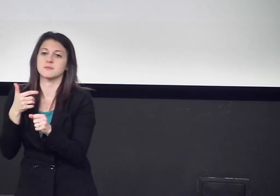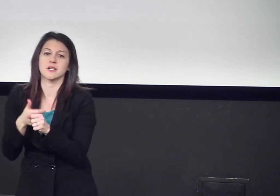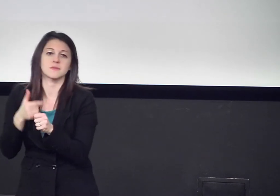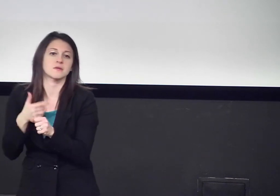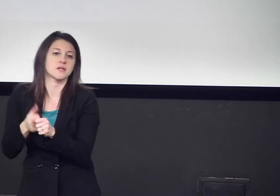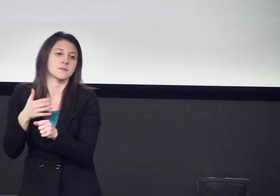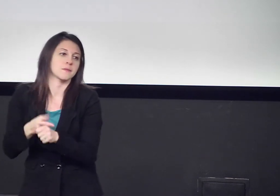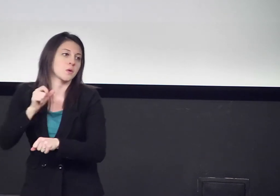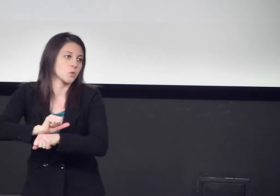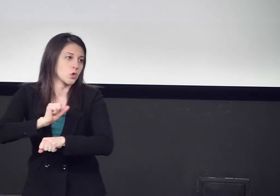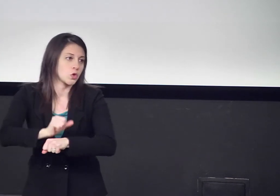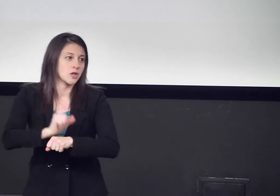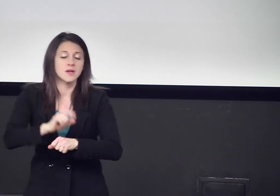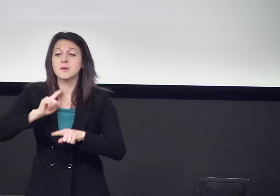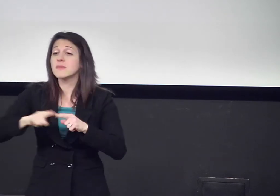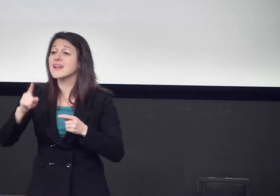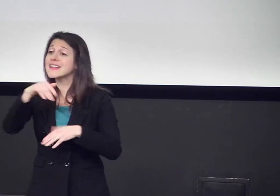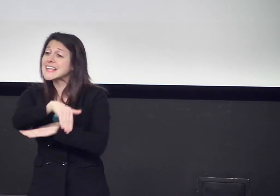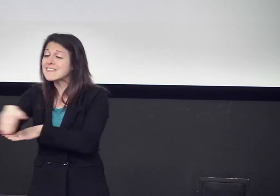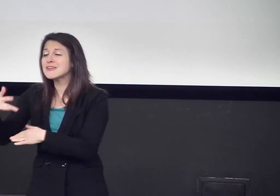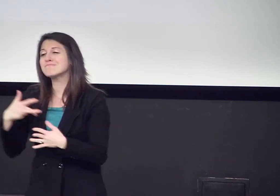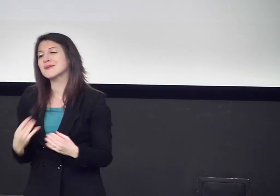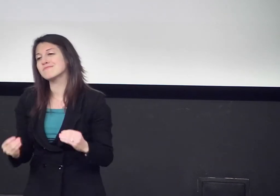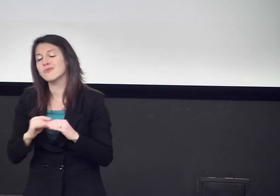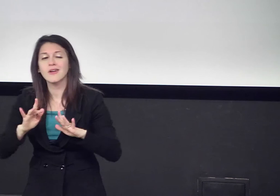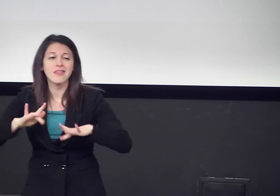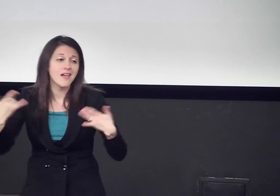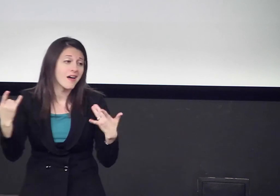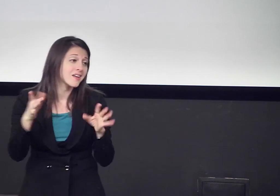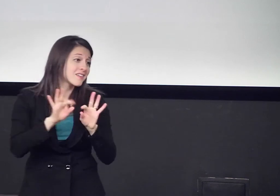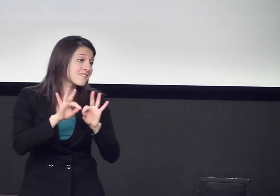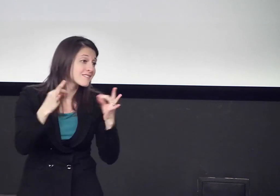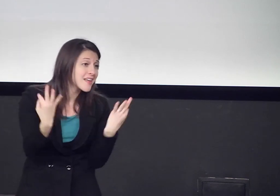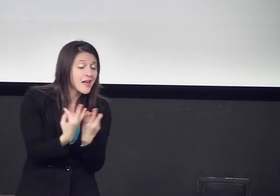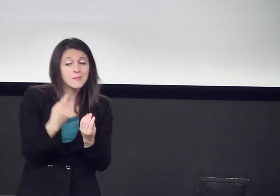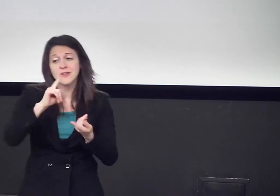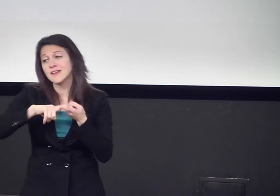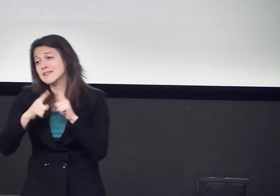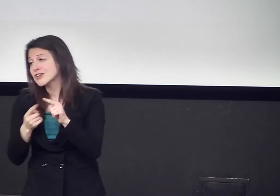by working less hours or working only nights or weekends.